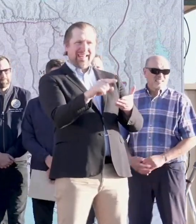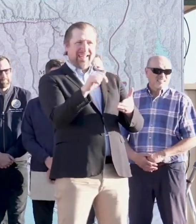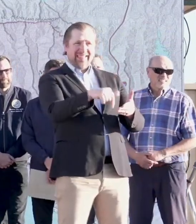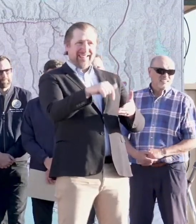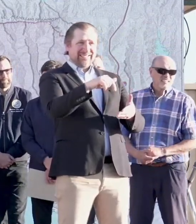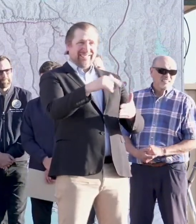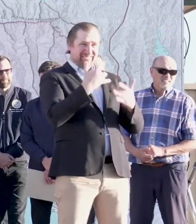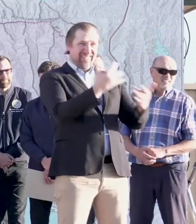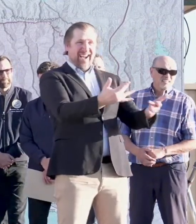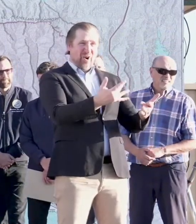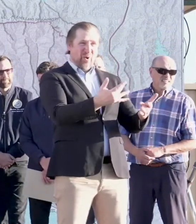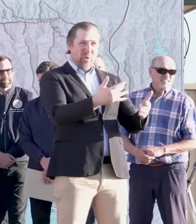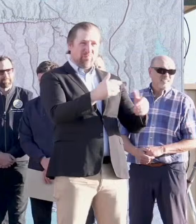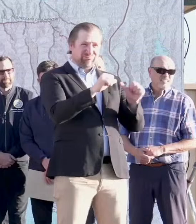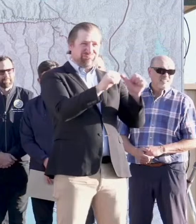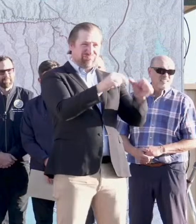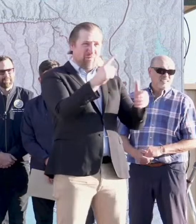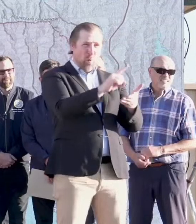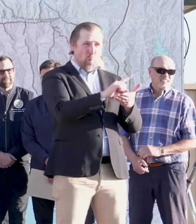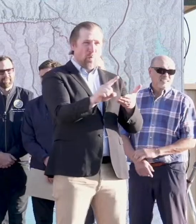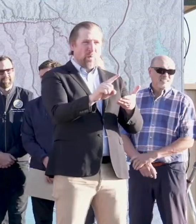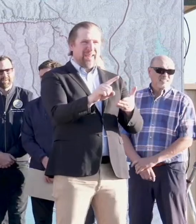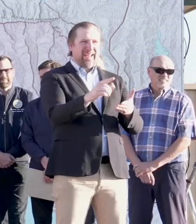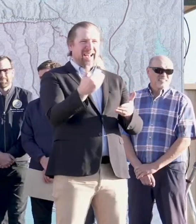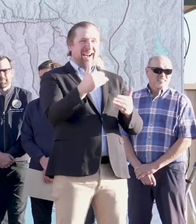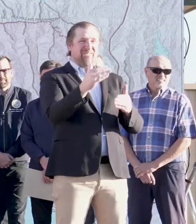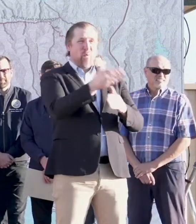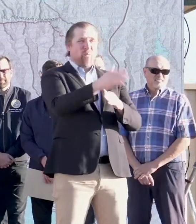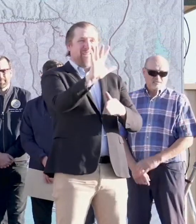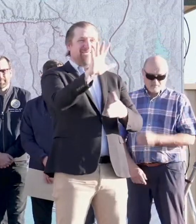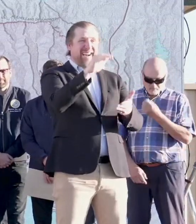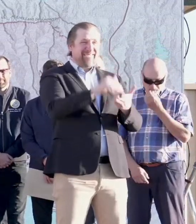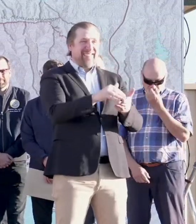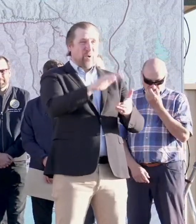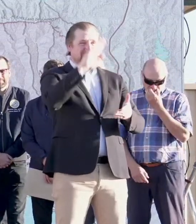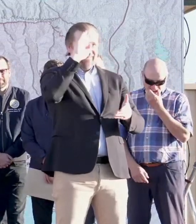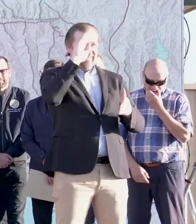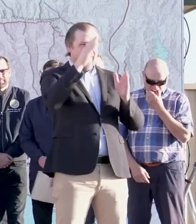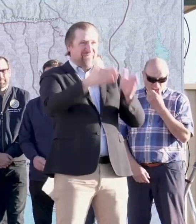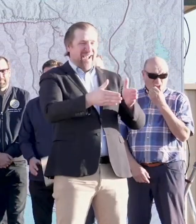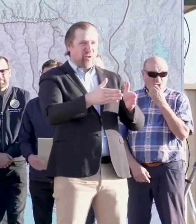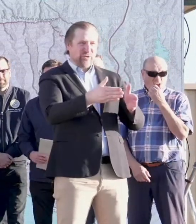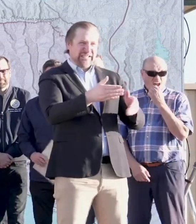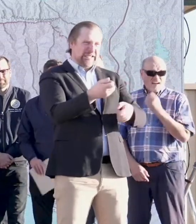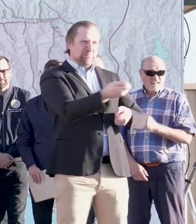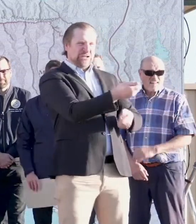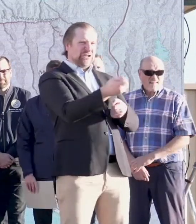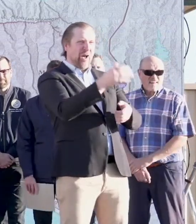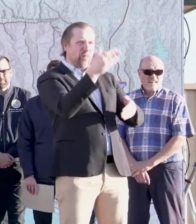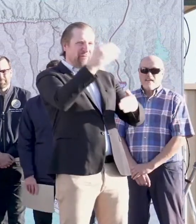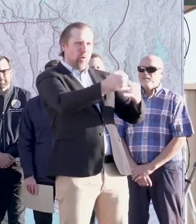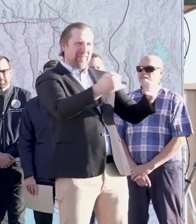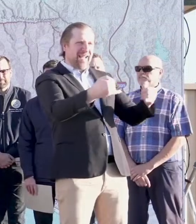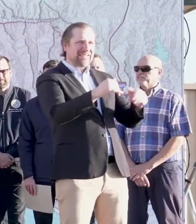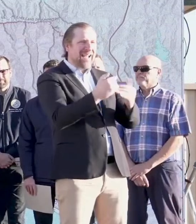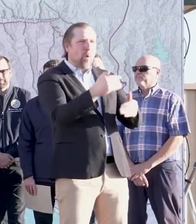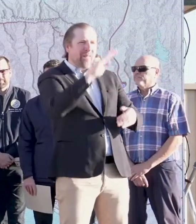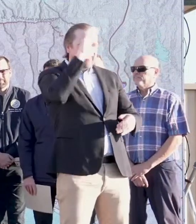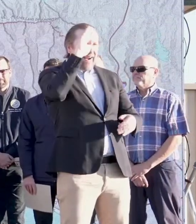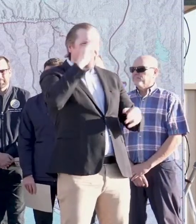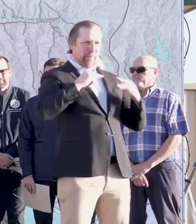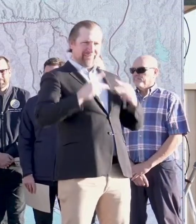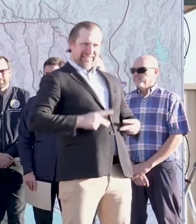firefight, and with 5,000 firefighters on the front lines, how are they holding up